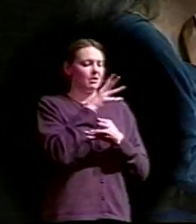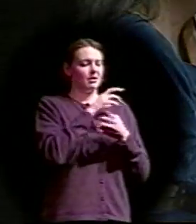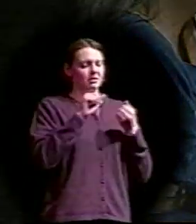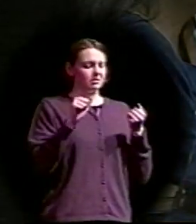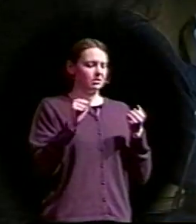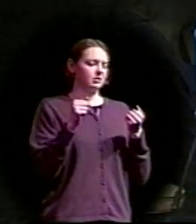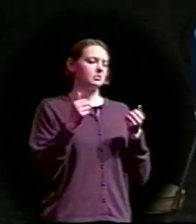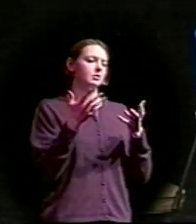faint.